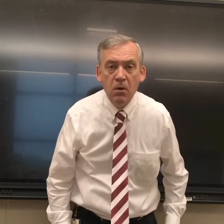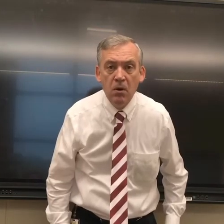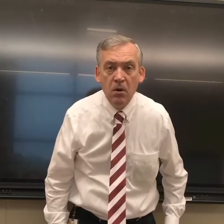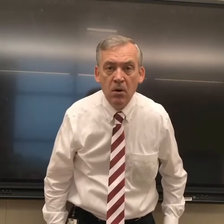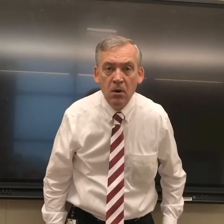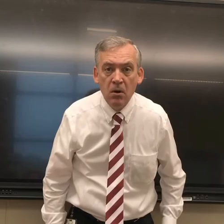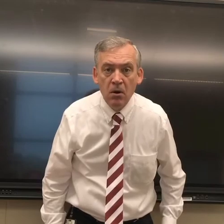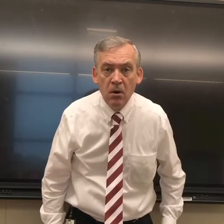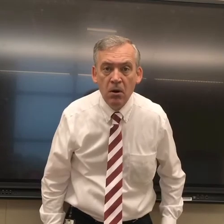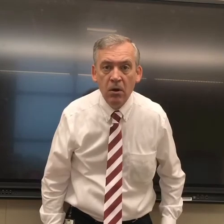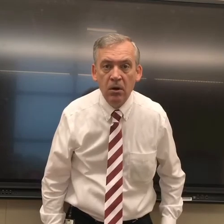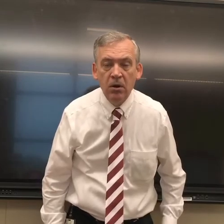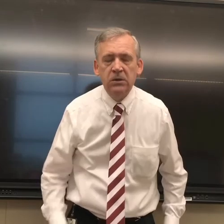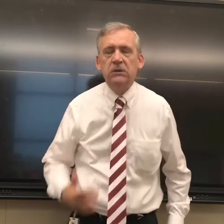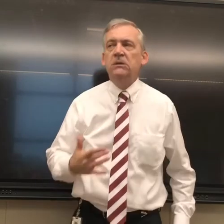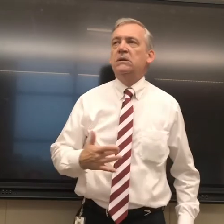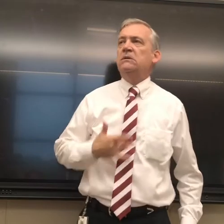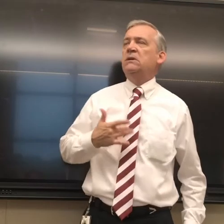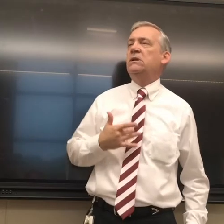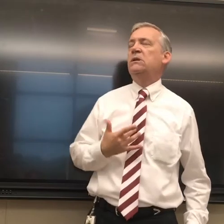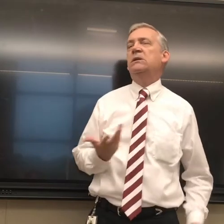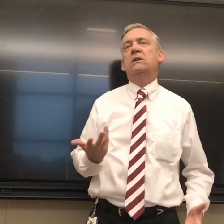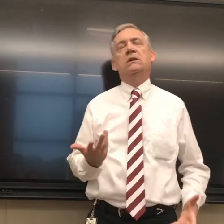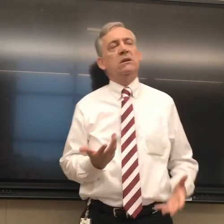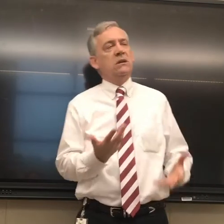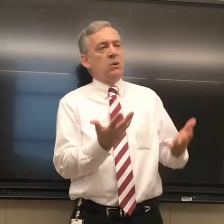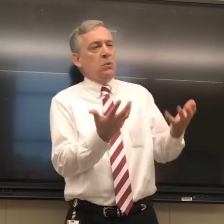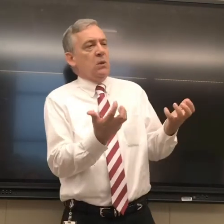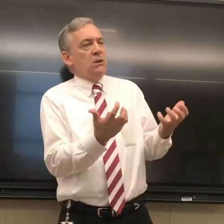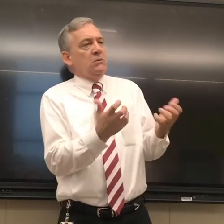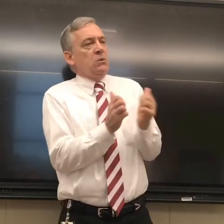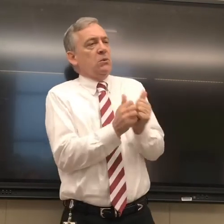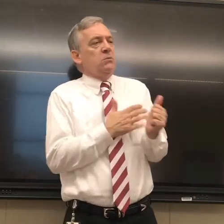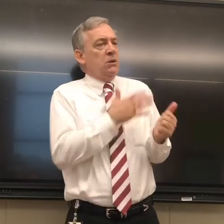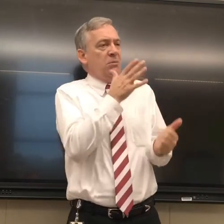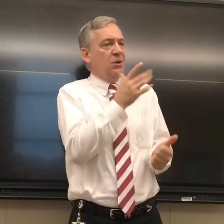The great need for my mother who was never there,